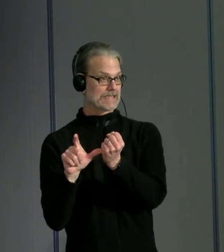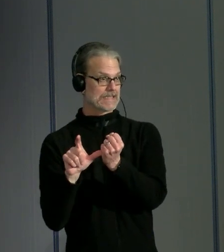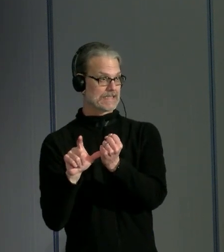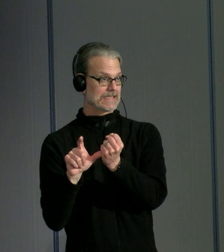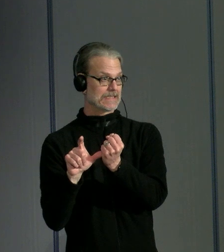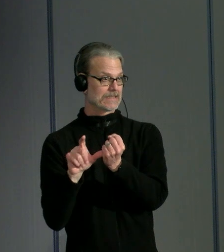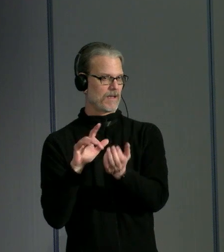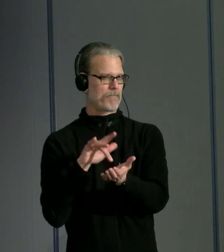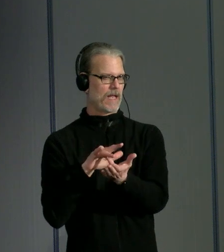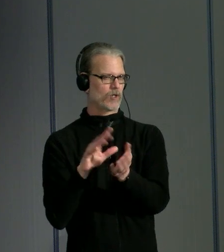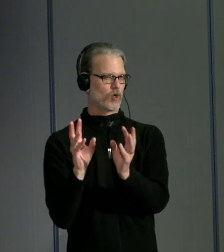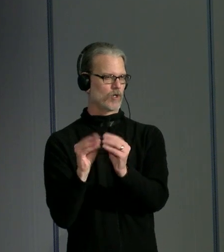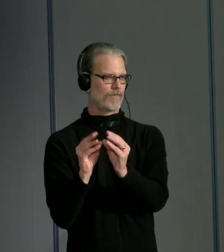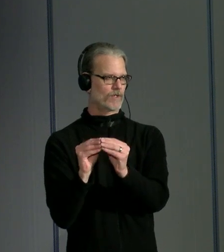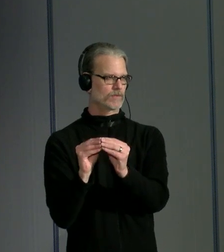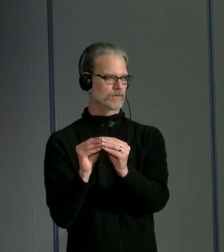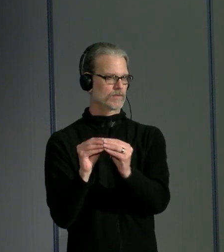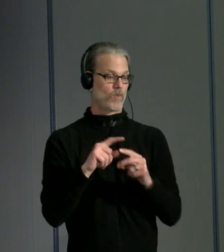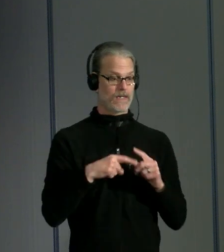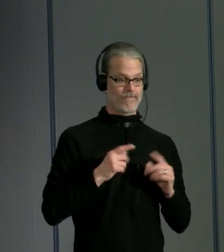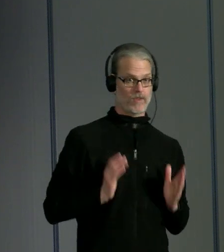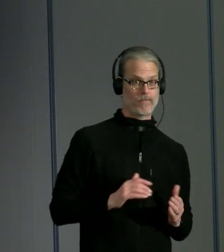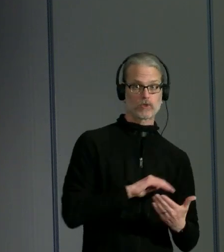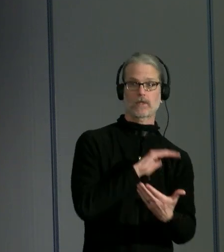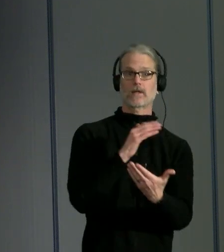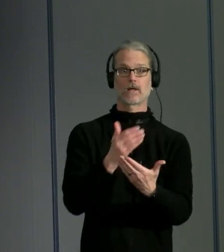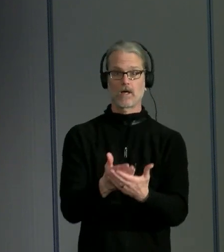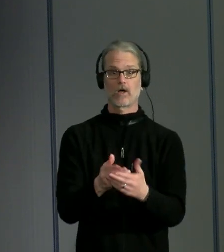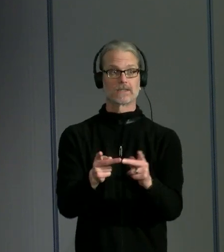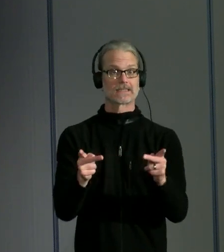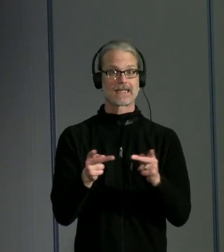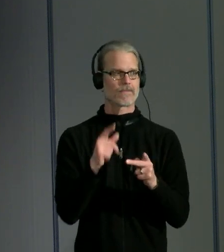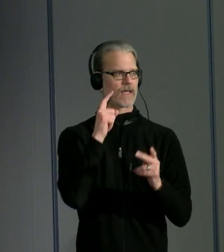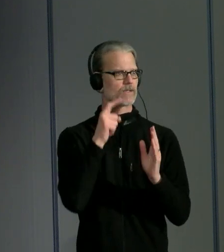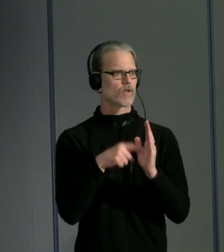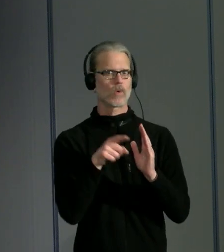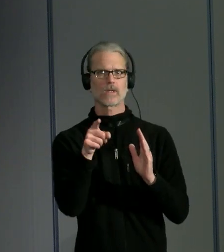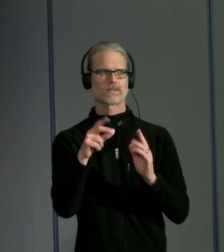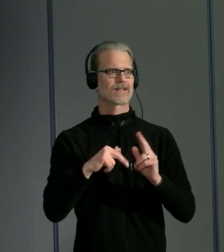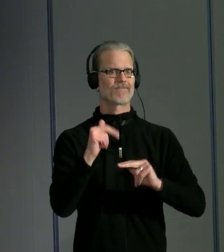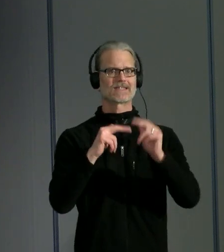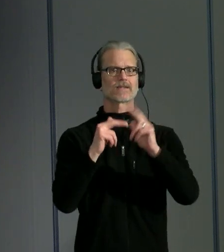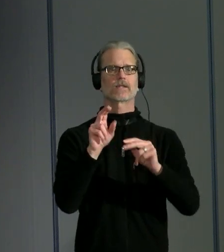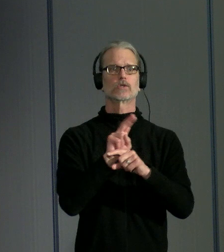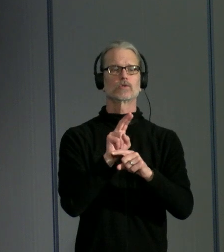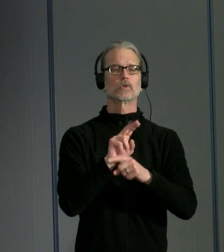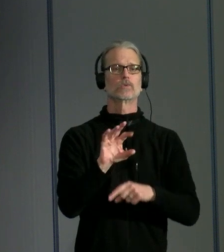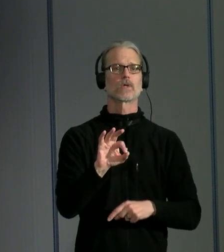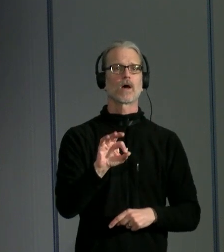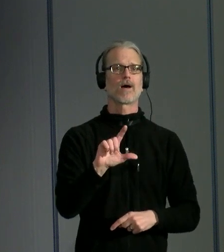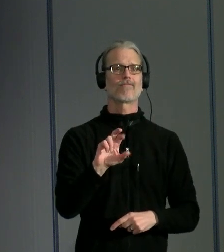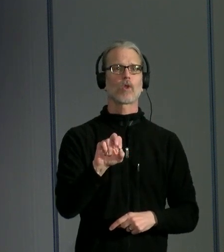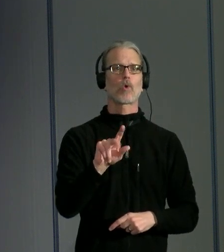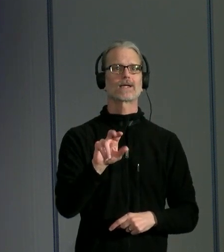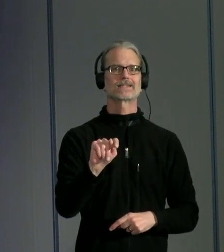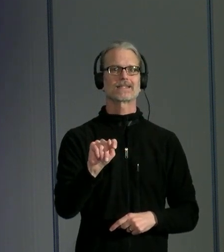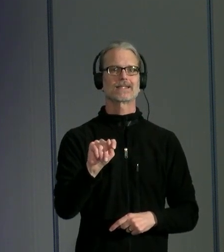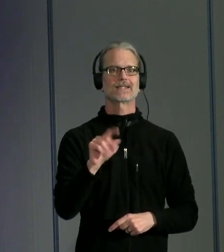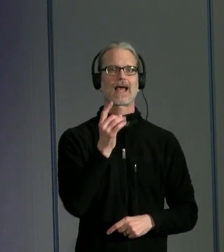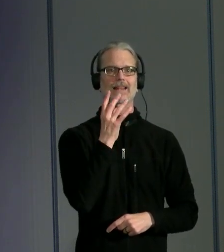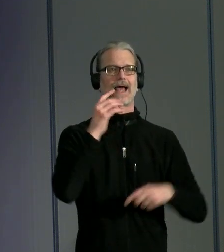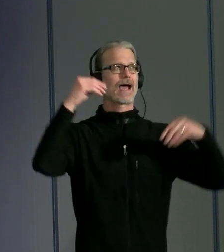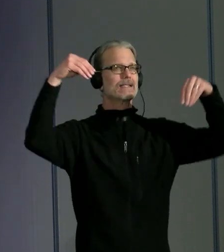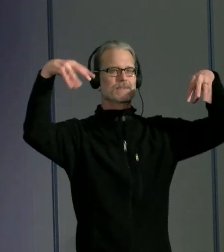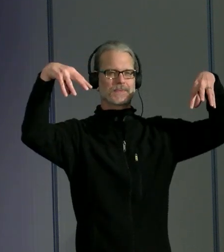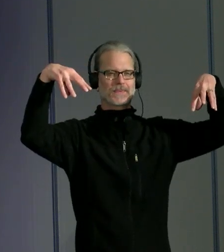conference. Once they got on site, they noticed that the facility used fluorescent lighting, which for them